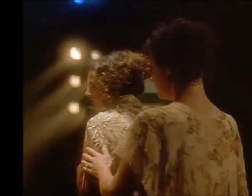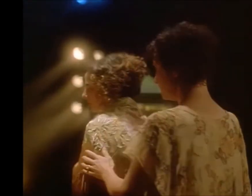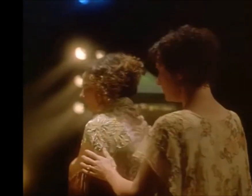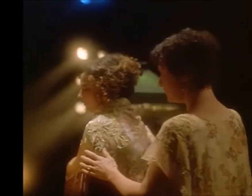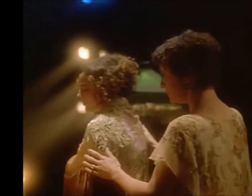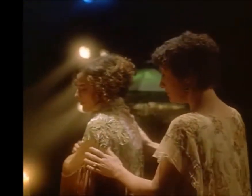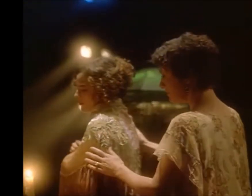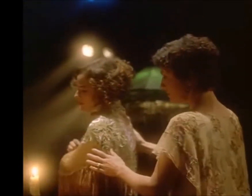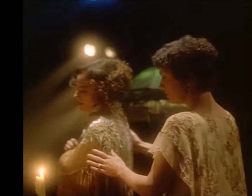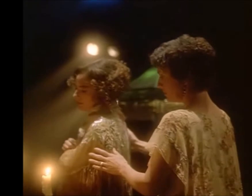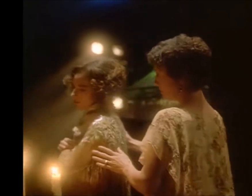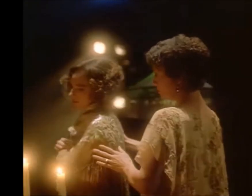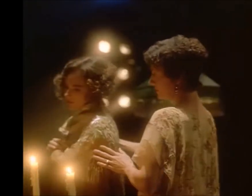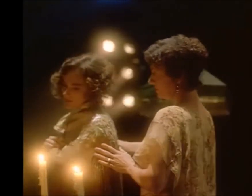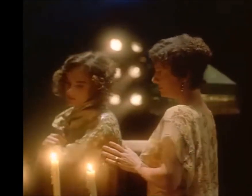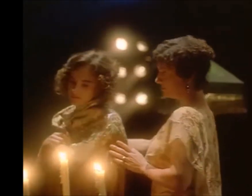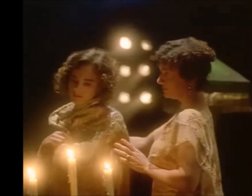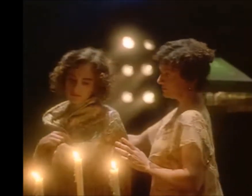Blow out your candles, Laura.